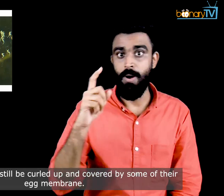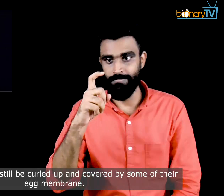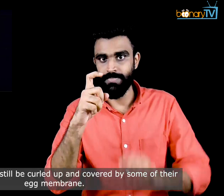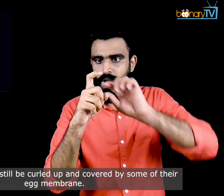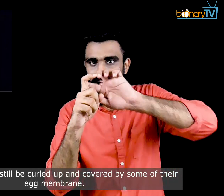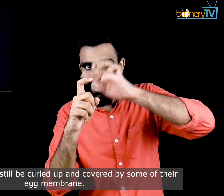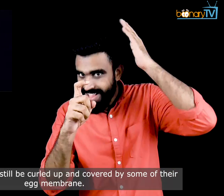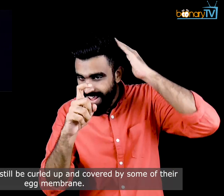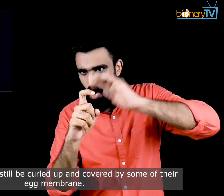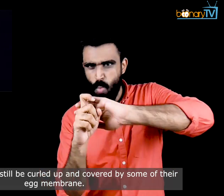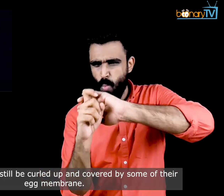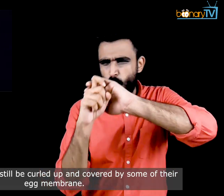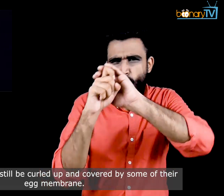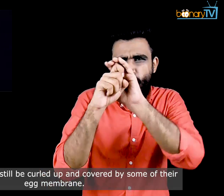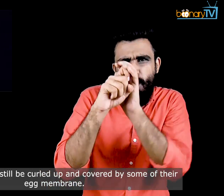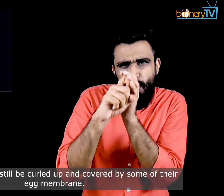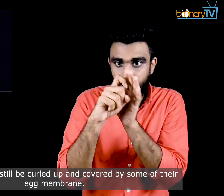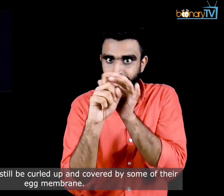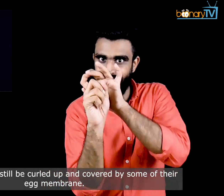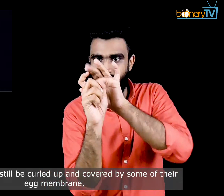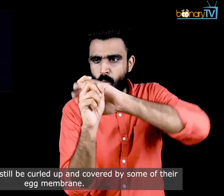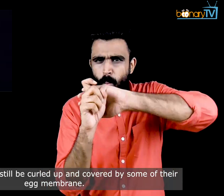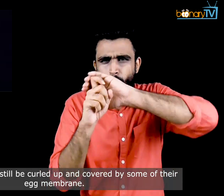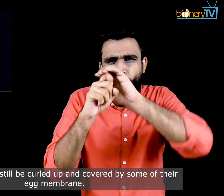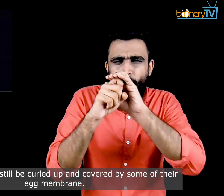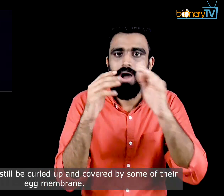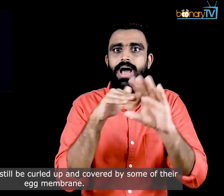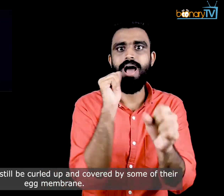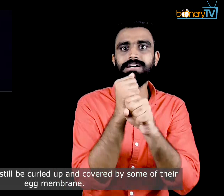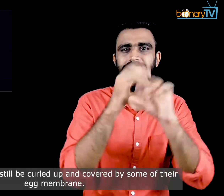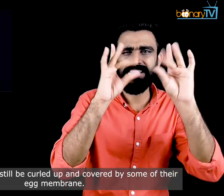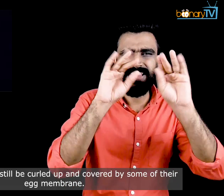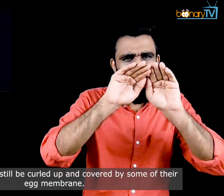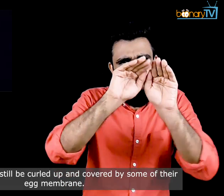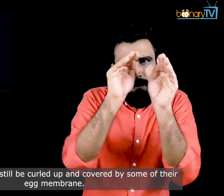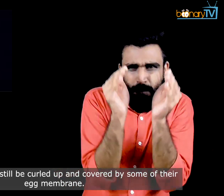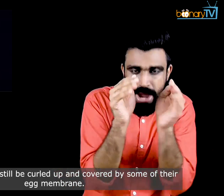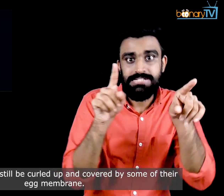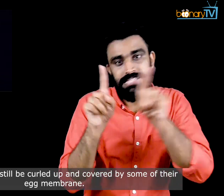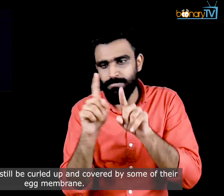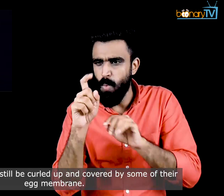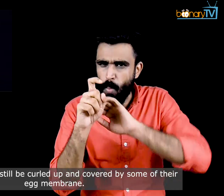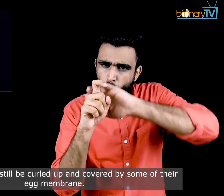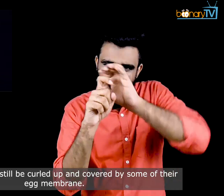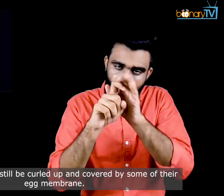others may still be curled up and covered by some of their egg membrane.